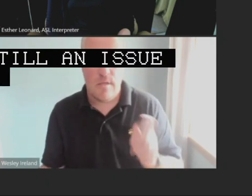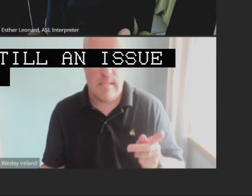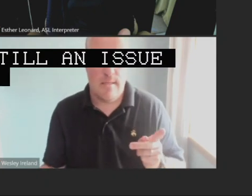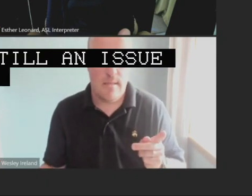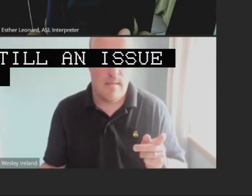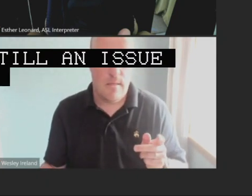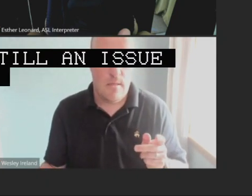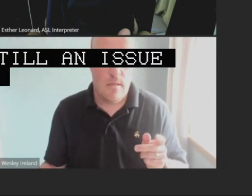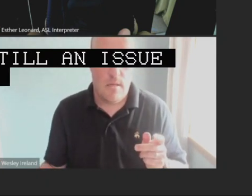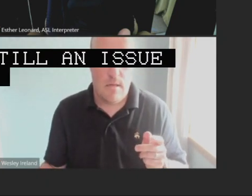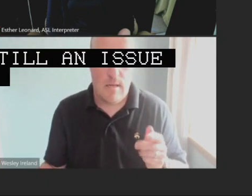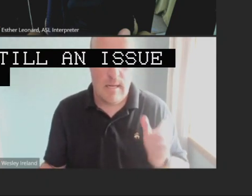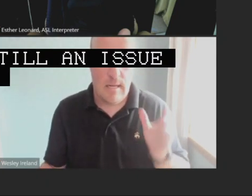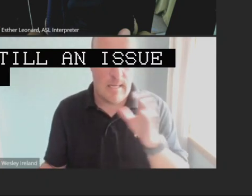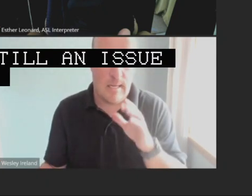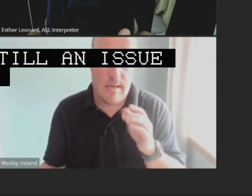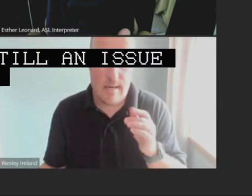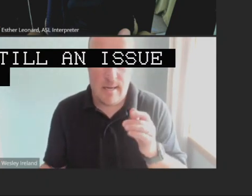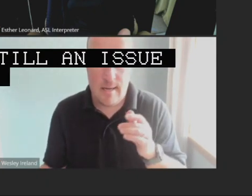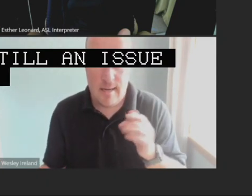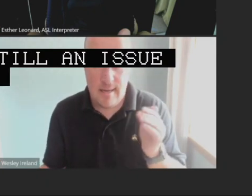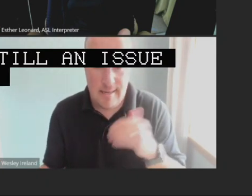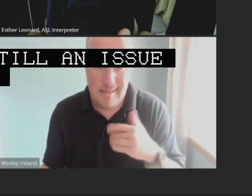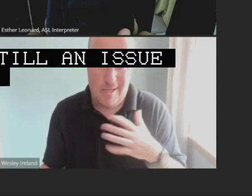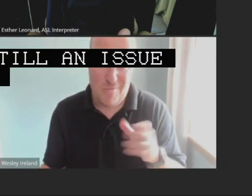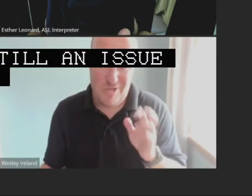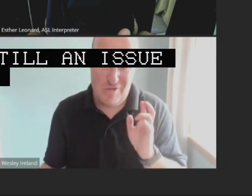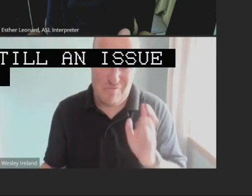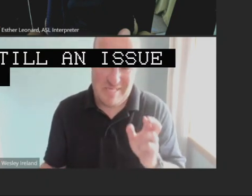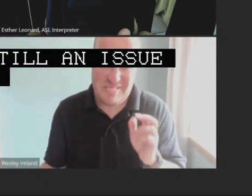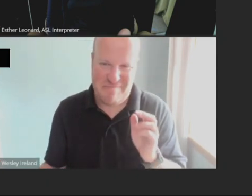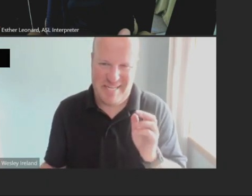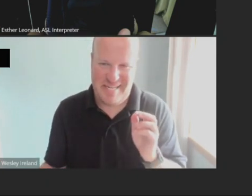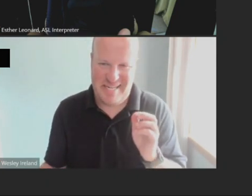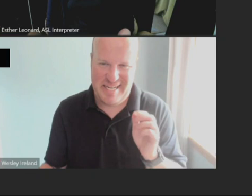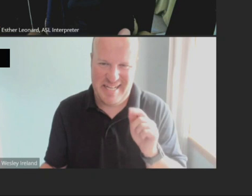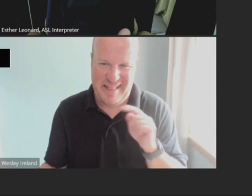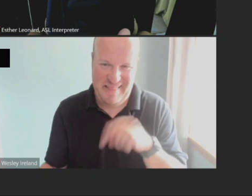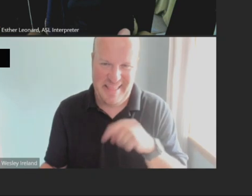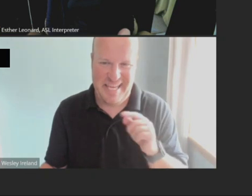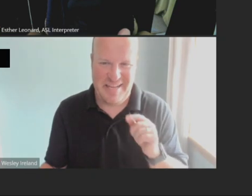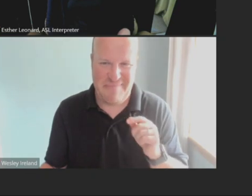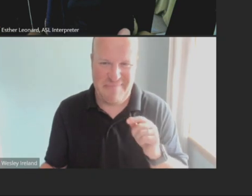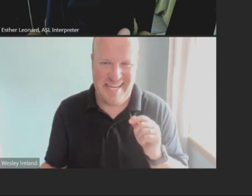Okay, great. All right then, so again,